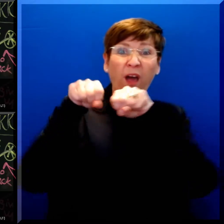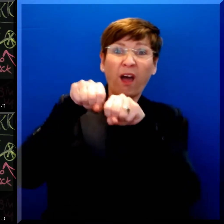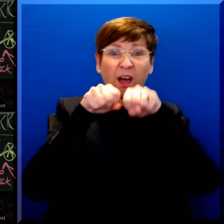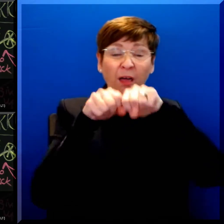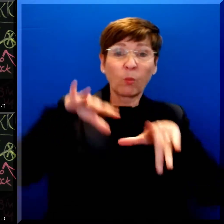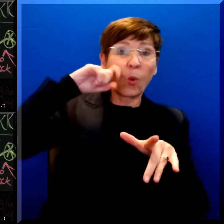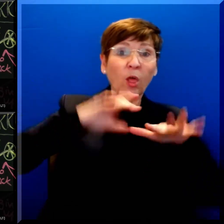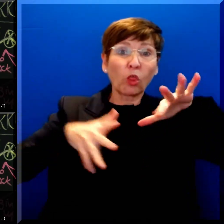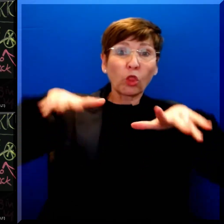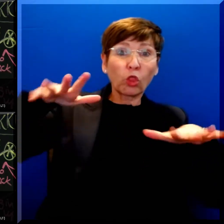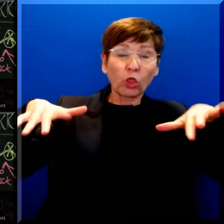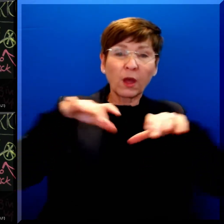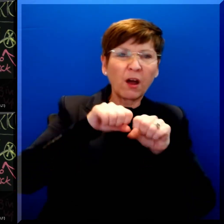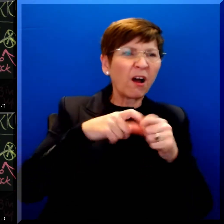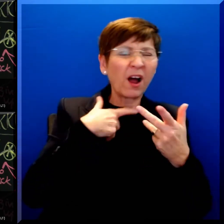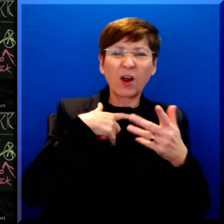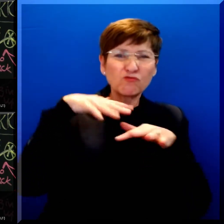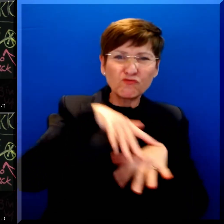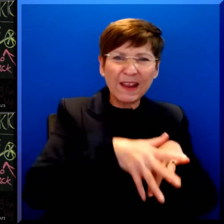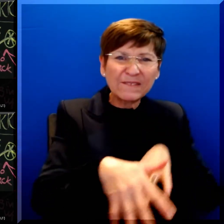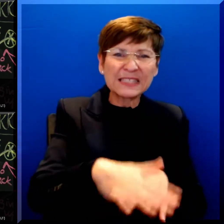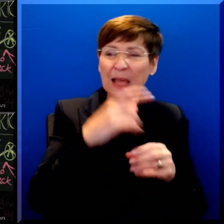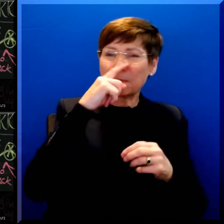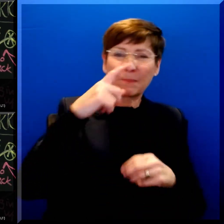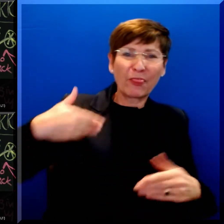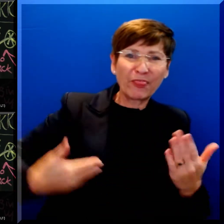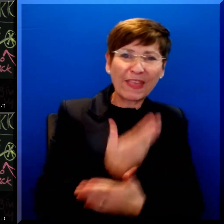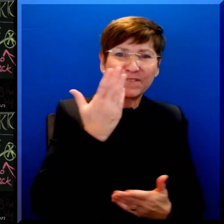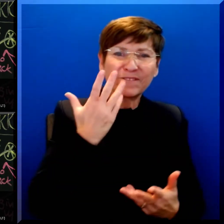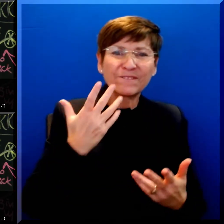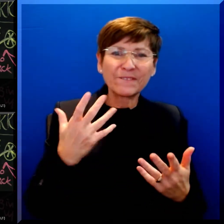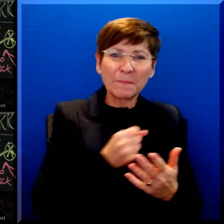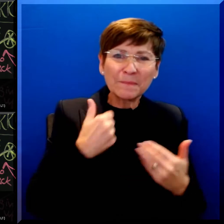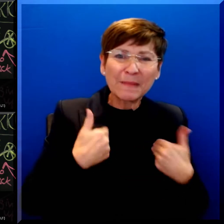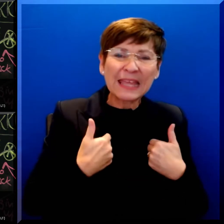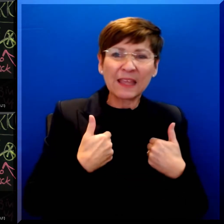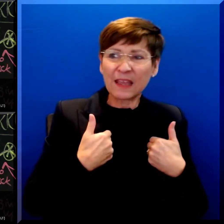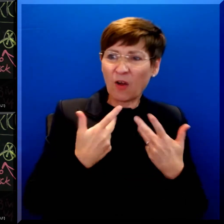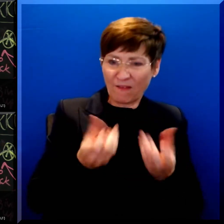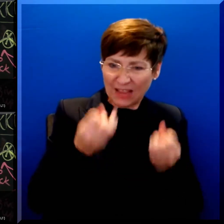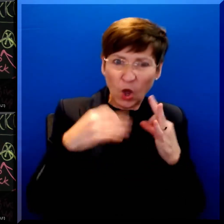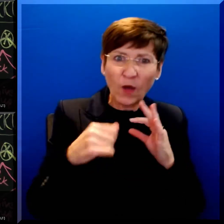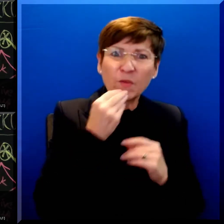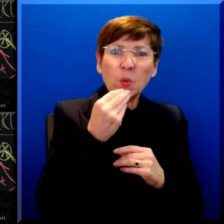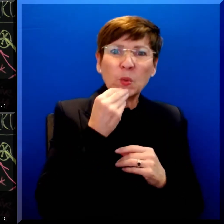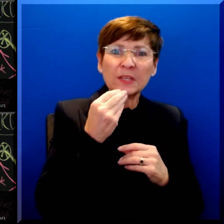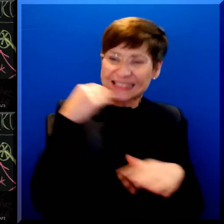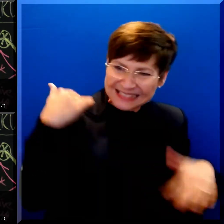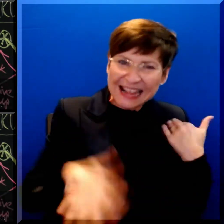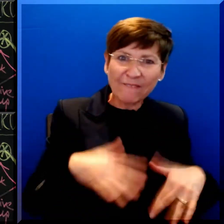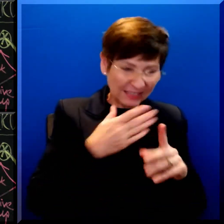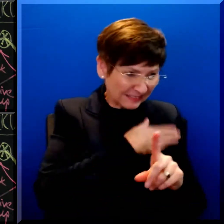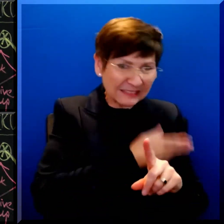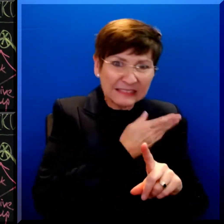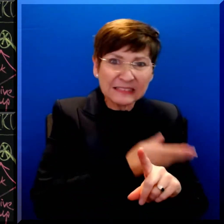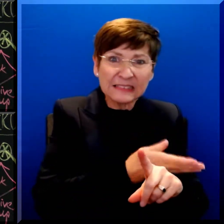actually traveled on many long journeys. I've faced rivers, dangers from robbers. I've been hungry and thirsty. I've gone without food. Guys, what? This